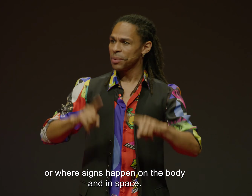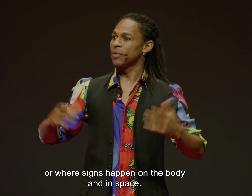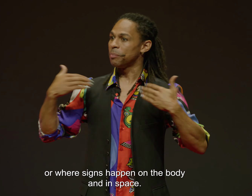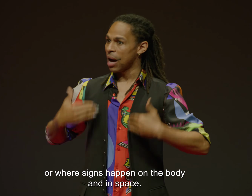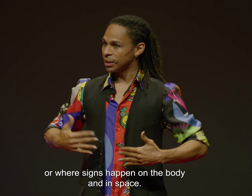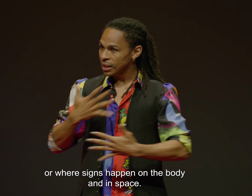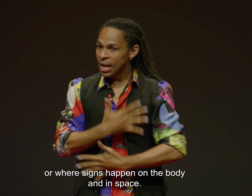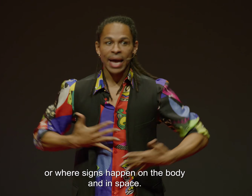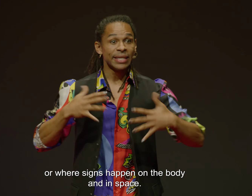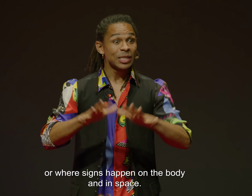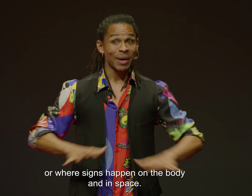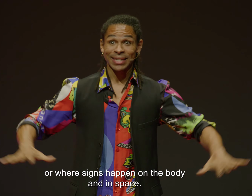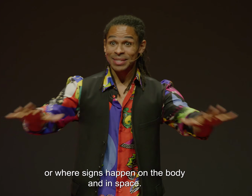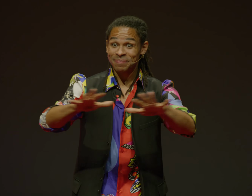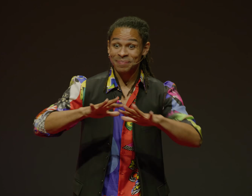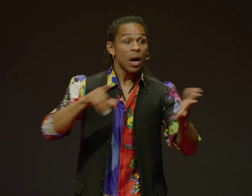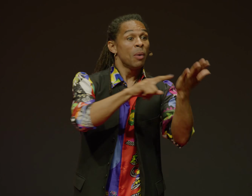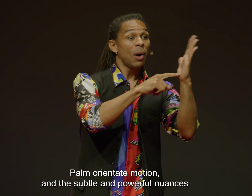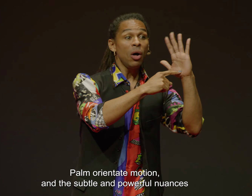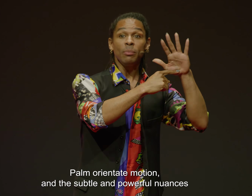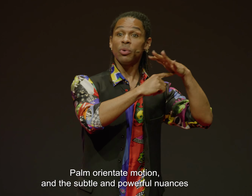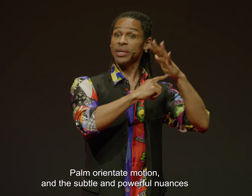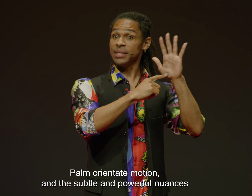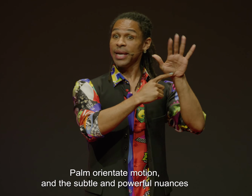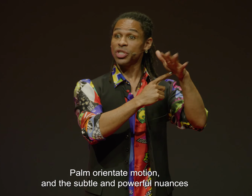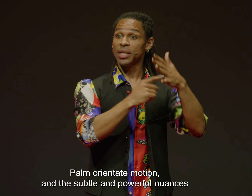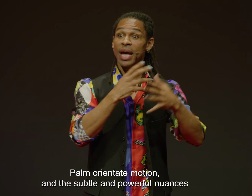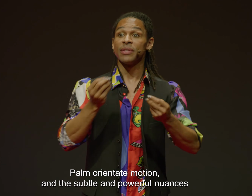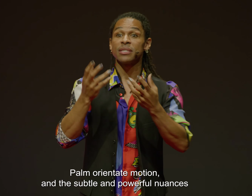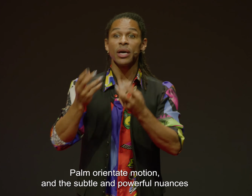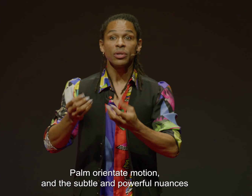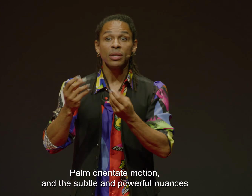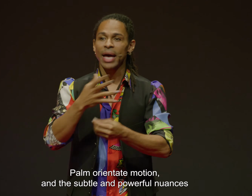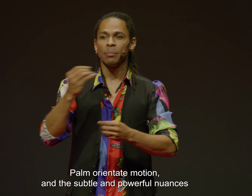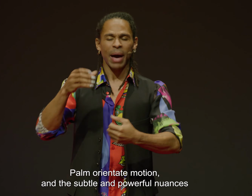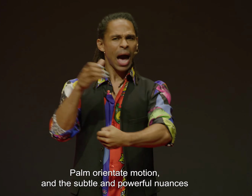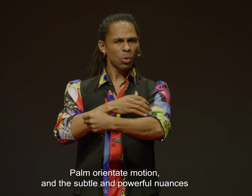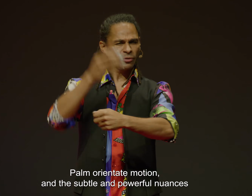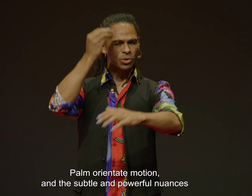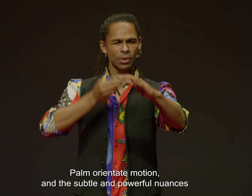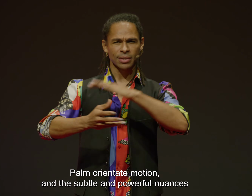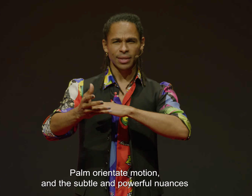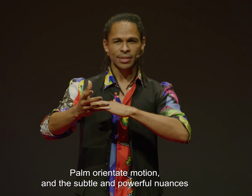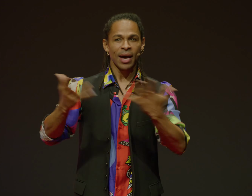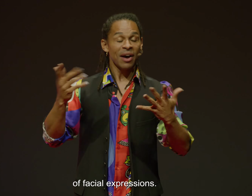on the body and in space, palm orientation, and the subtle and powerful nuances of